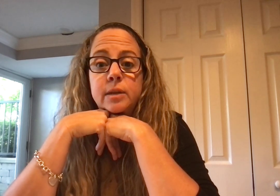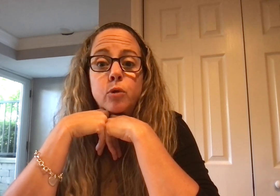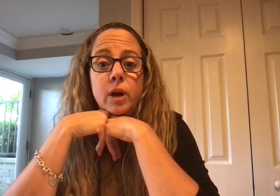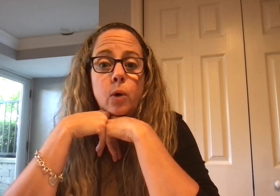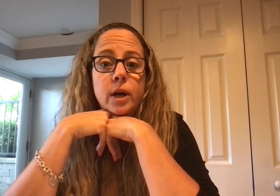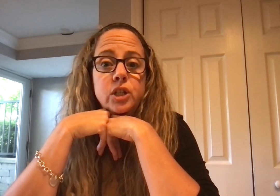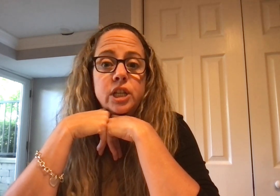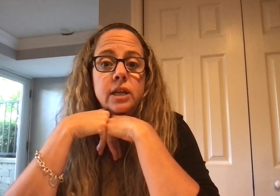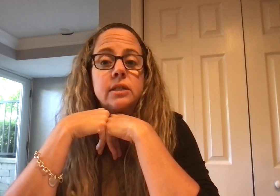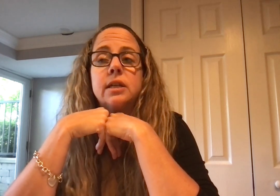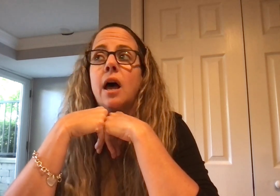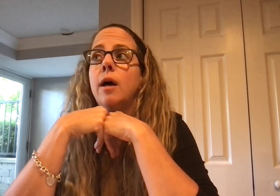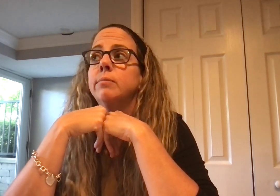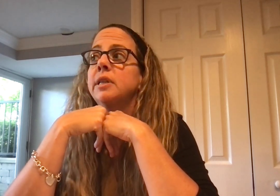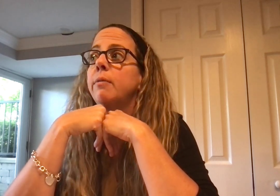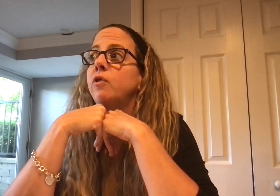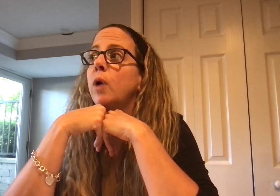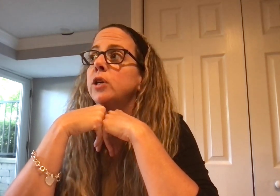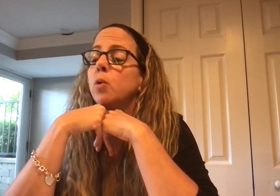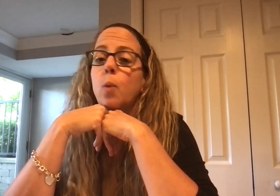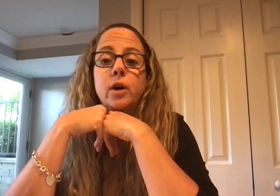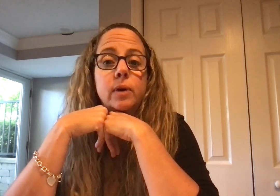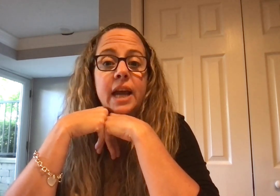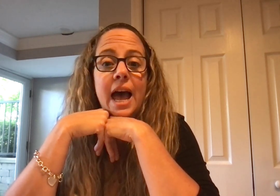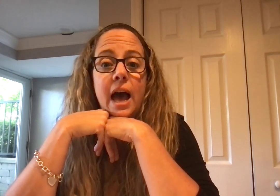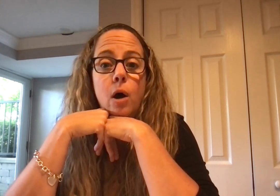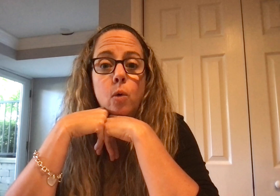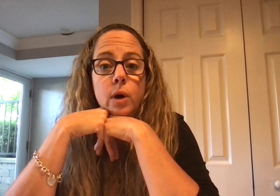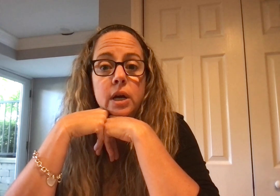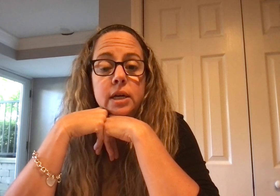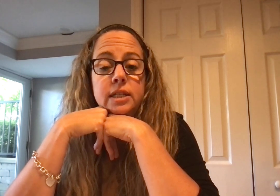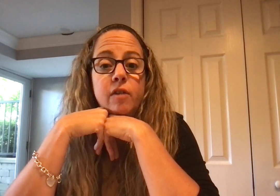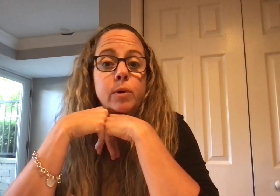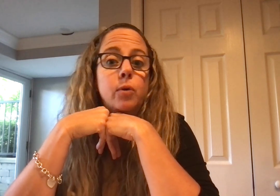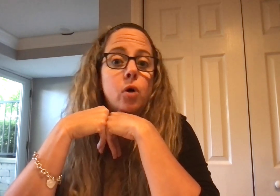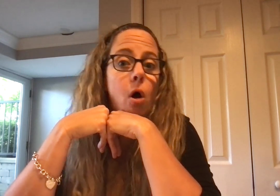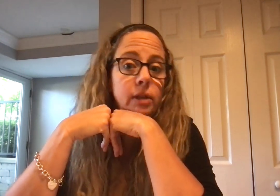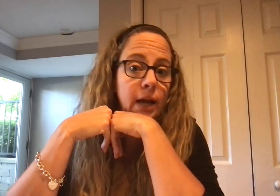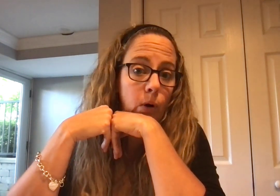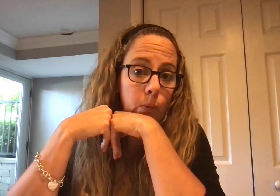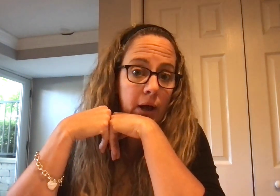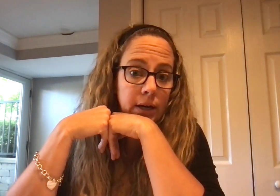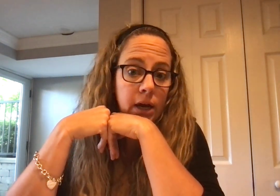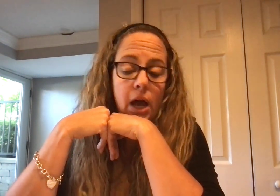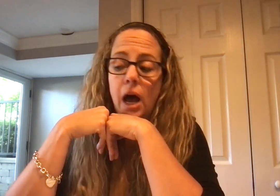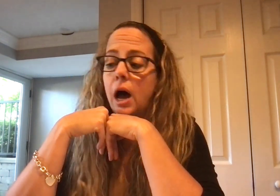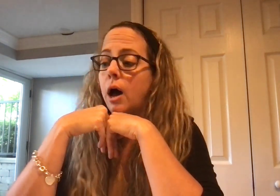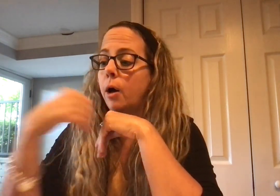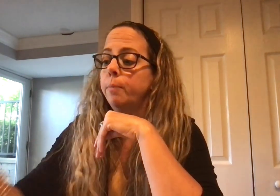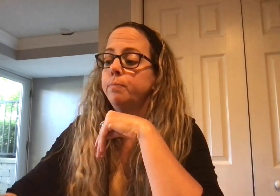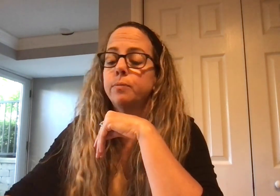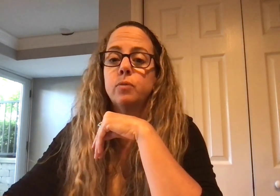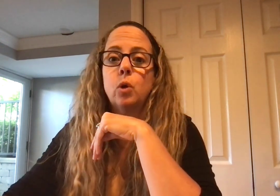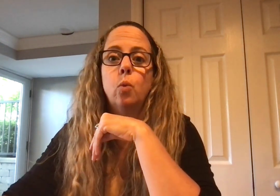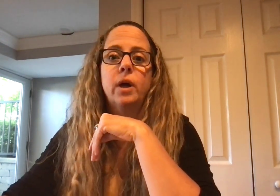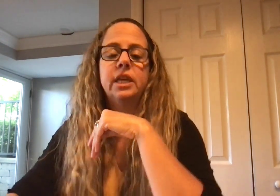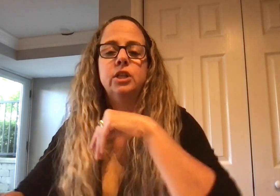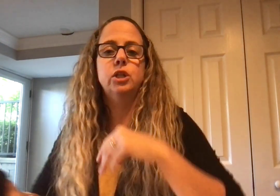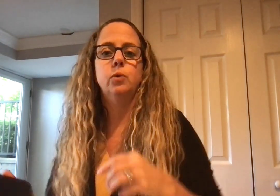great questions. Some of you guys were wondering how deaf people call 911. What they do is